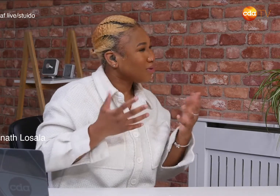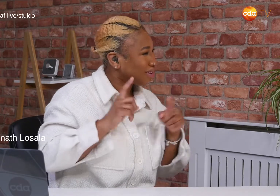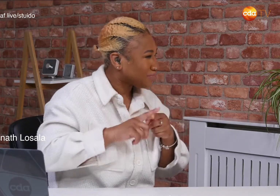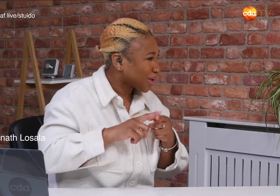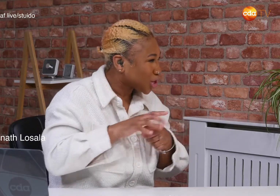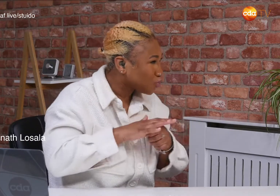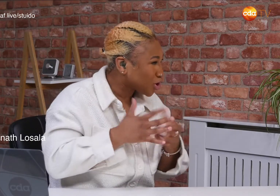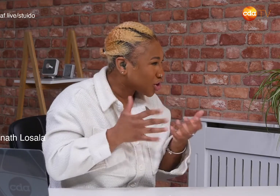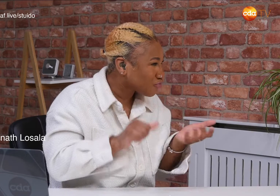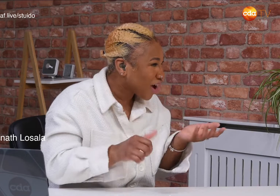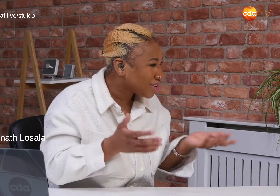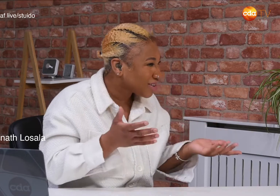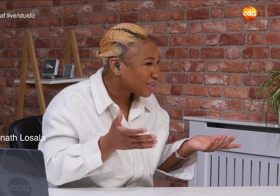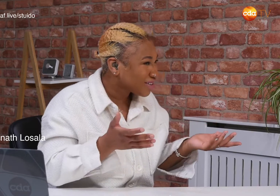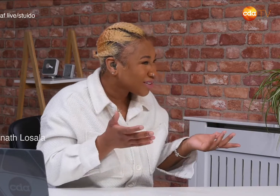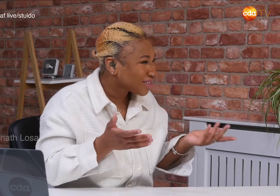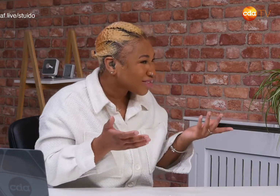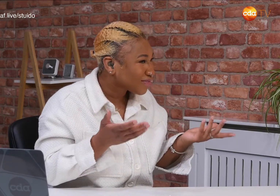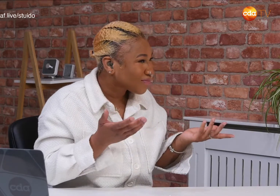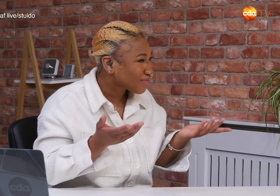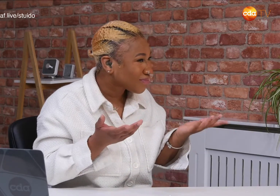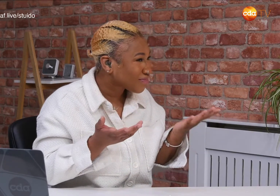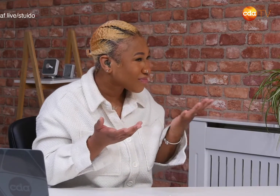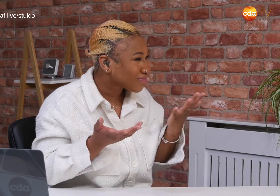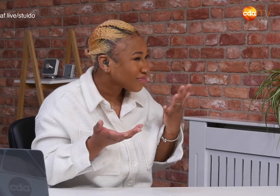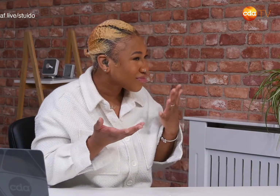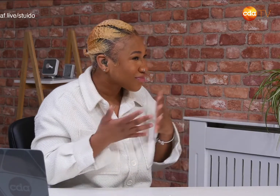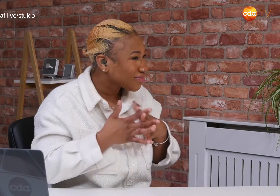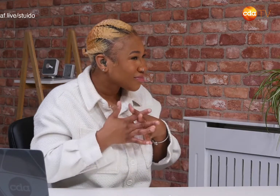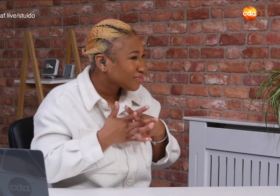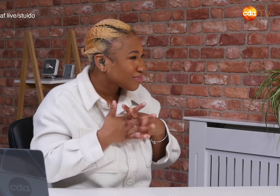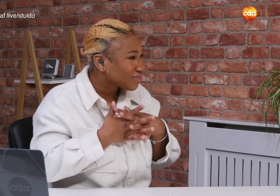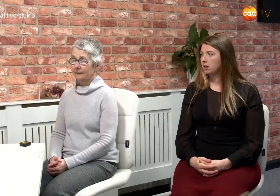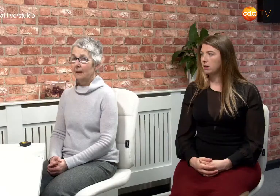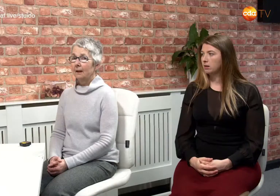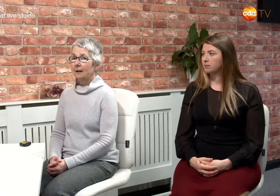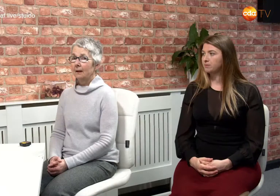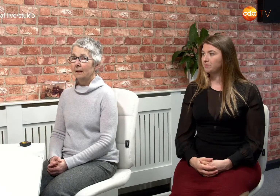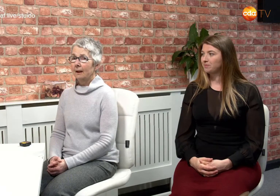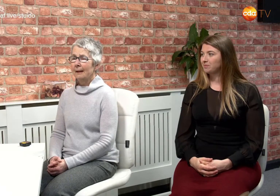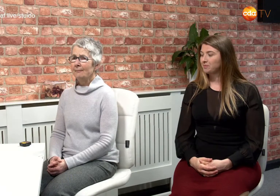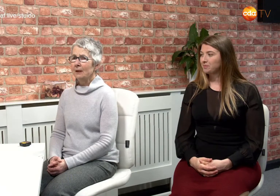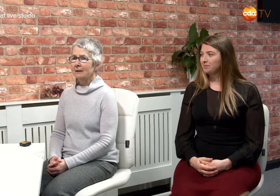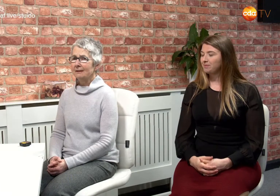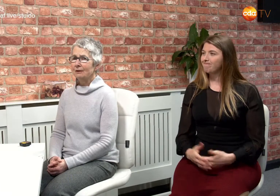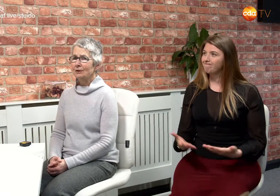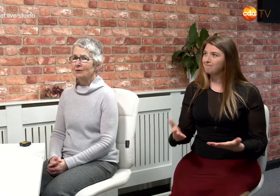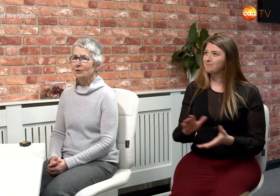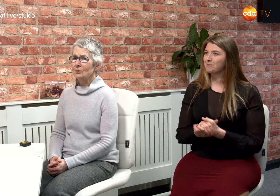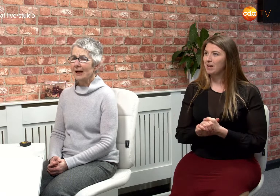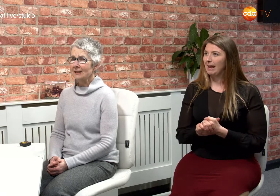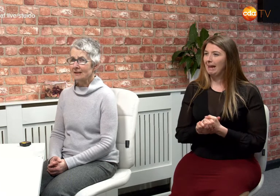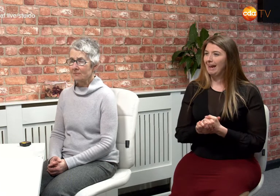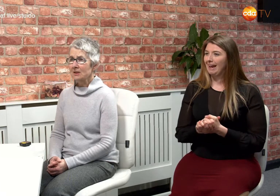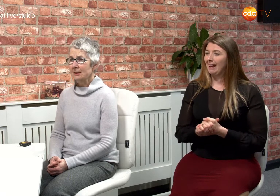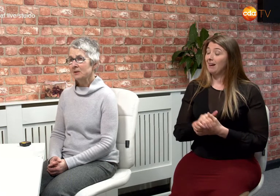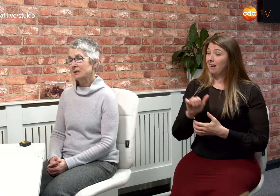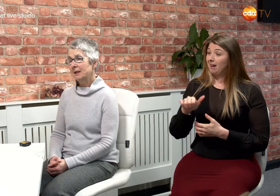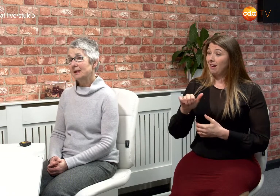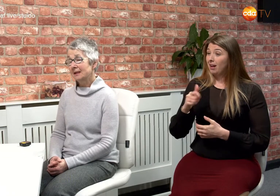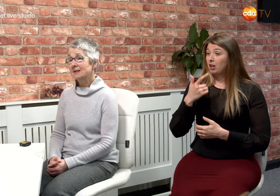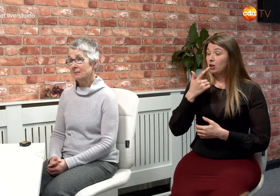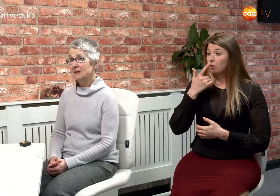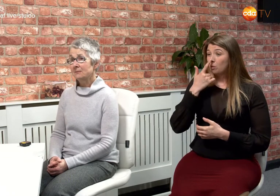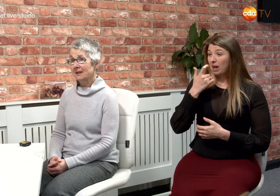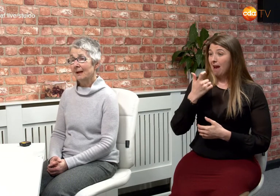possible to have the baby after that operation, or is it just dependent on the situation? You can